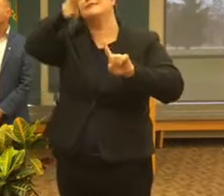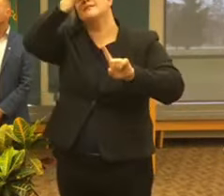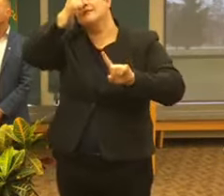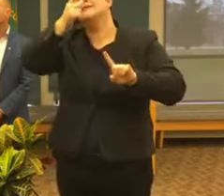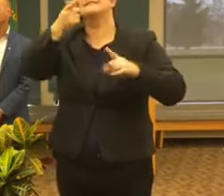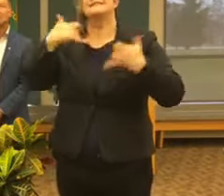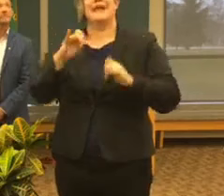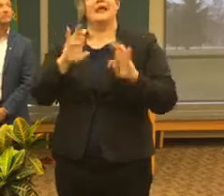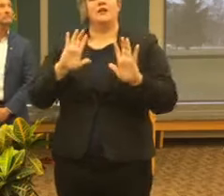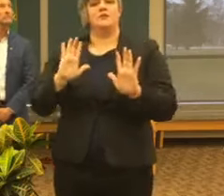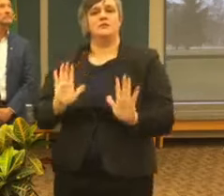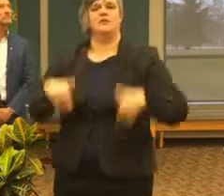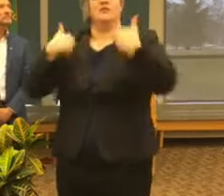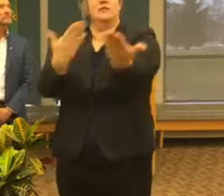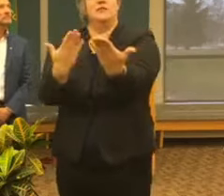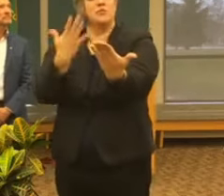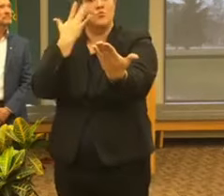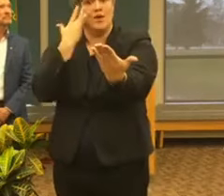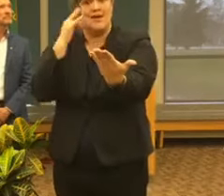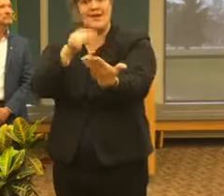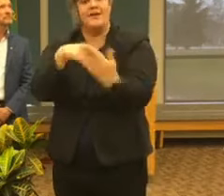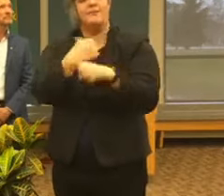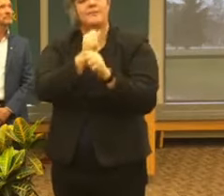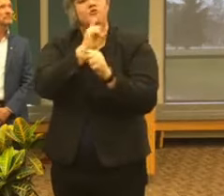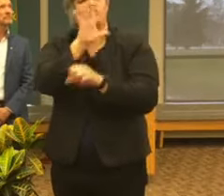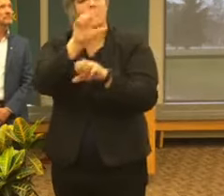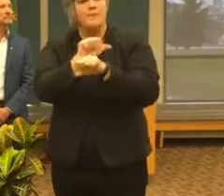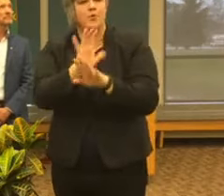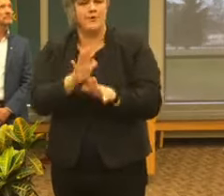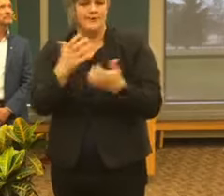your employees as healthy as possible.